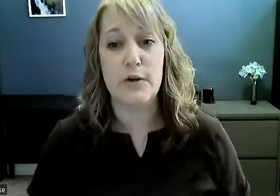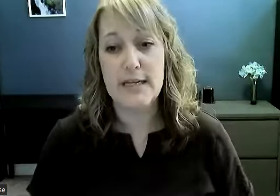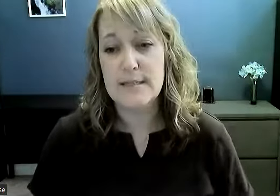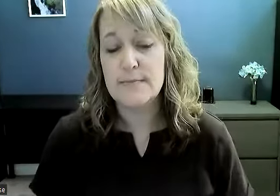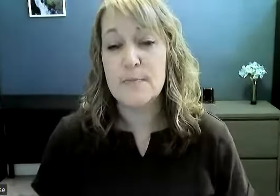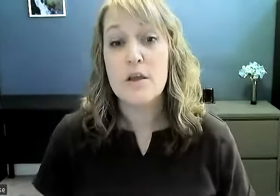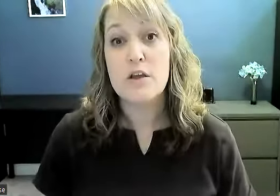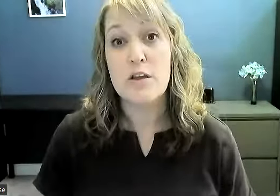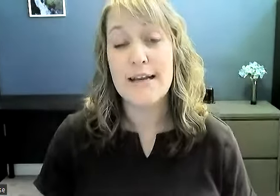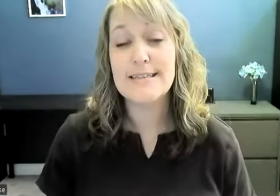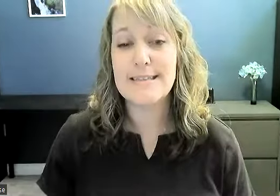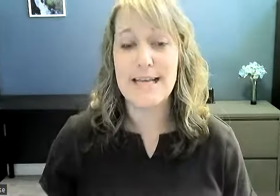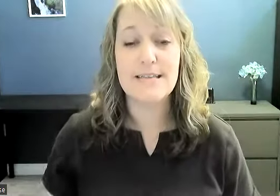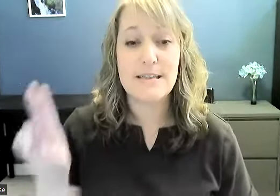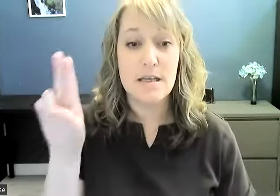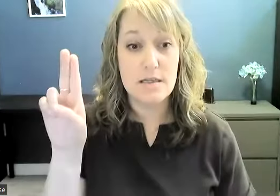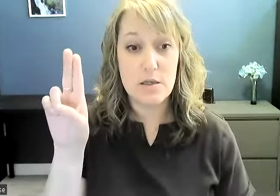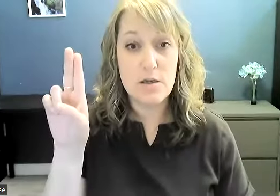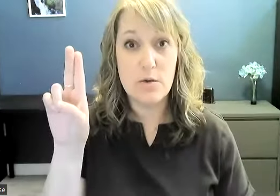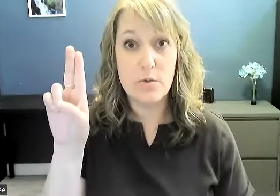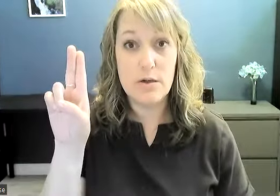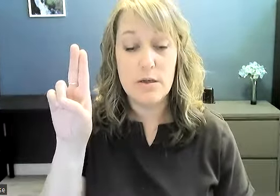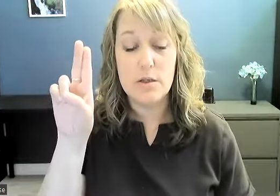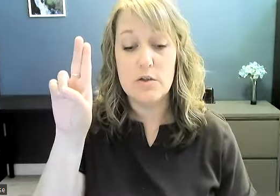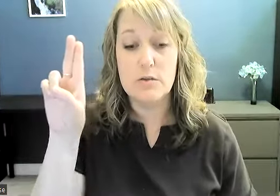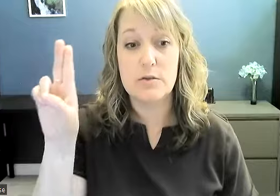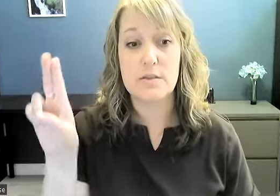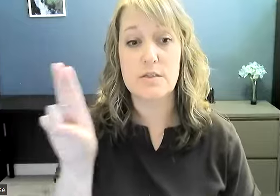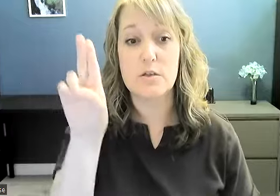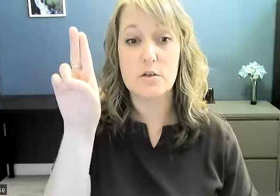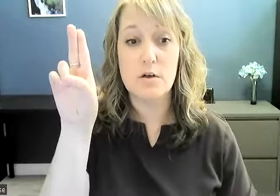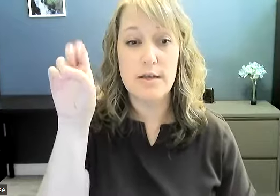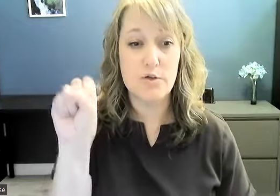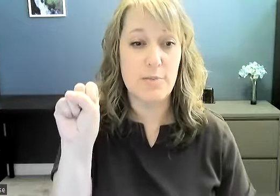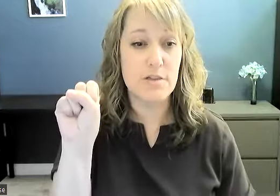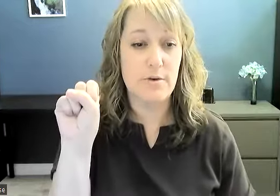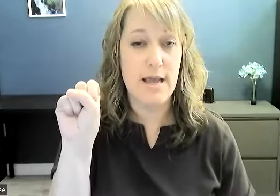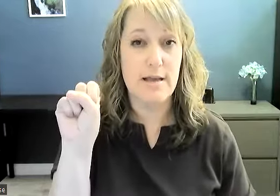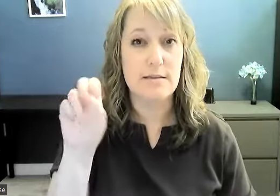correct. United States is a U. You do a little circle and drop it to an S.